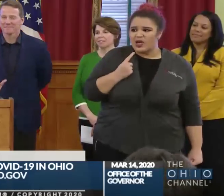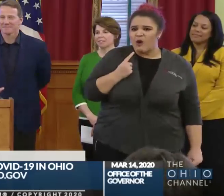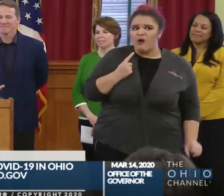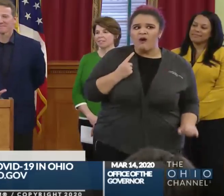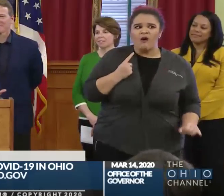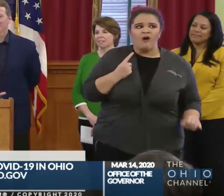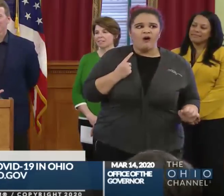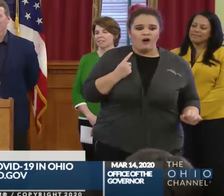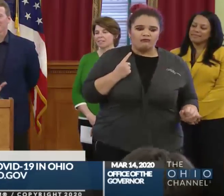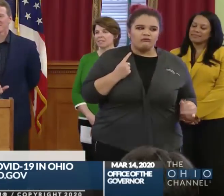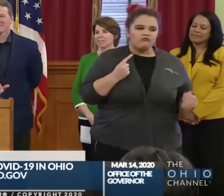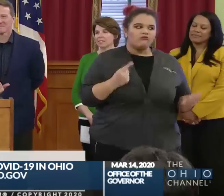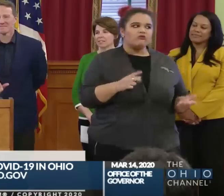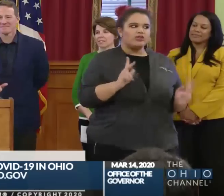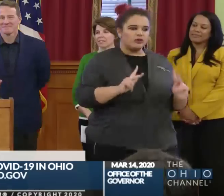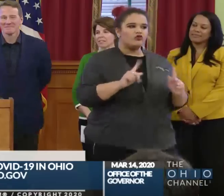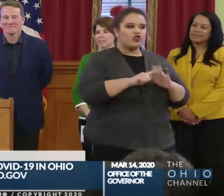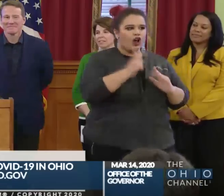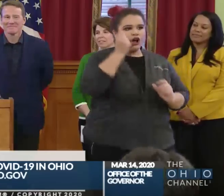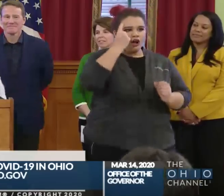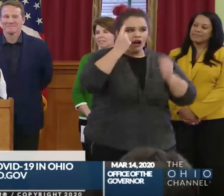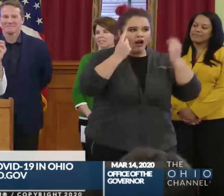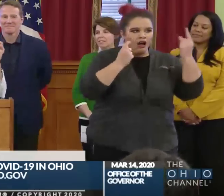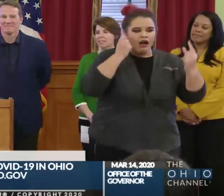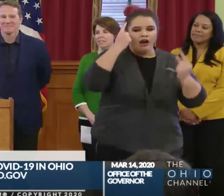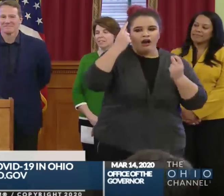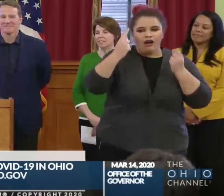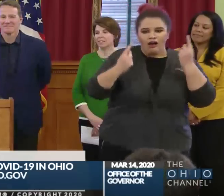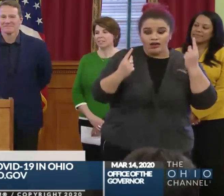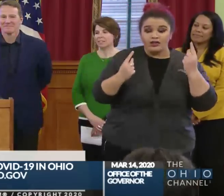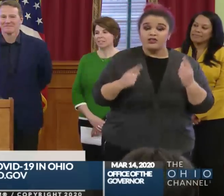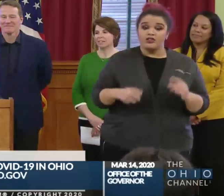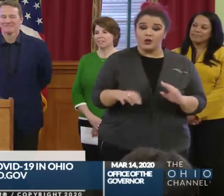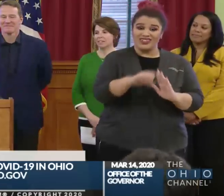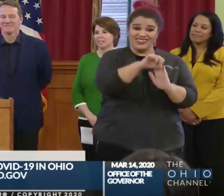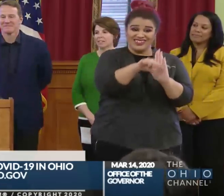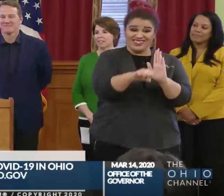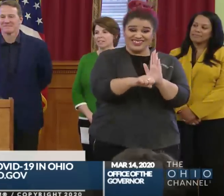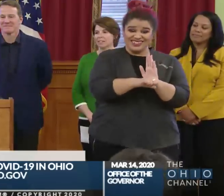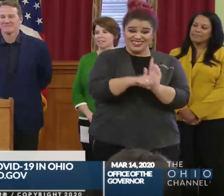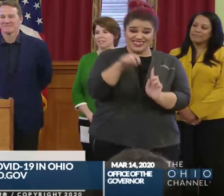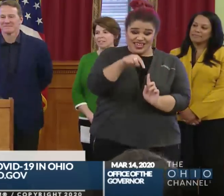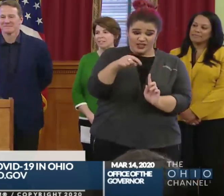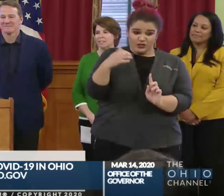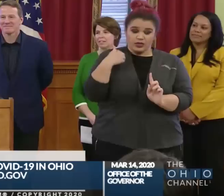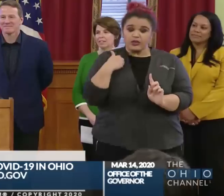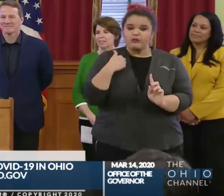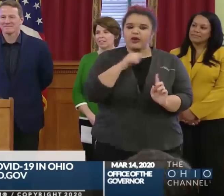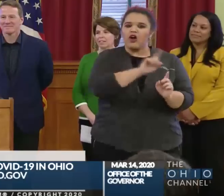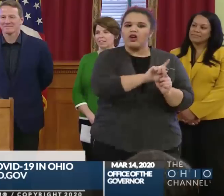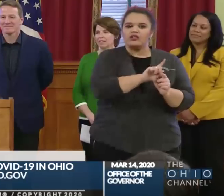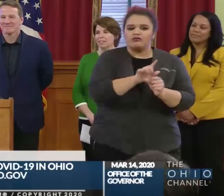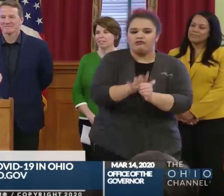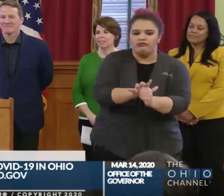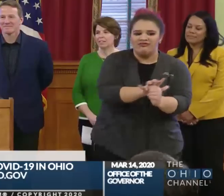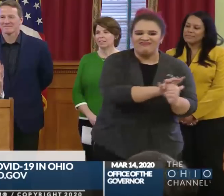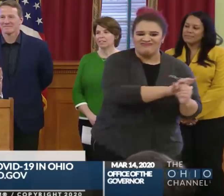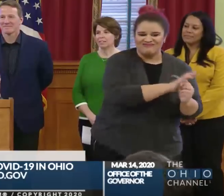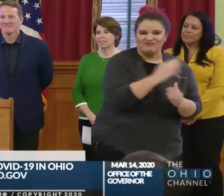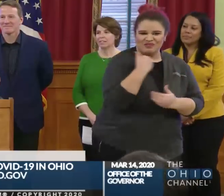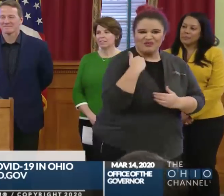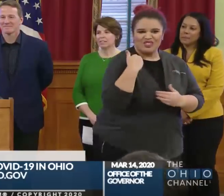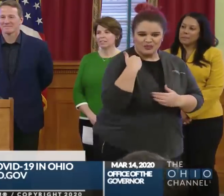lot of this is up to states and localities. And we all know the playbook. but we all have different restrictions. I mean, and I'm